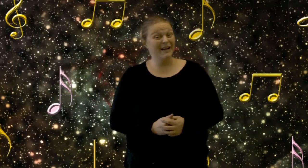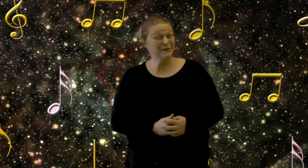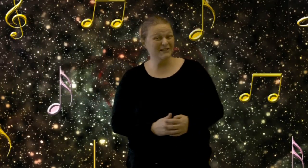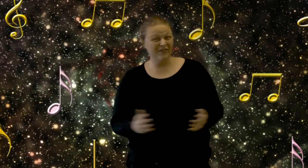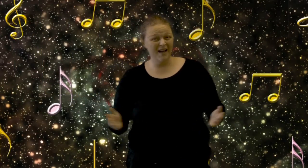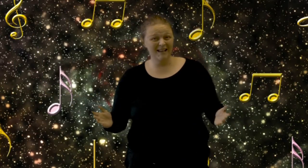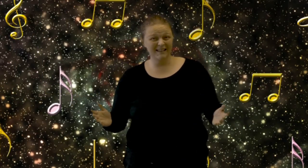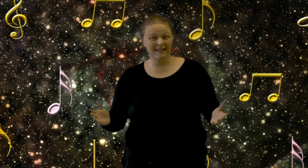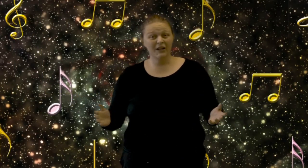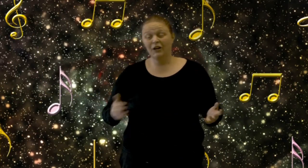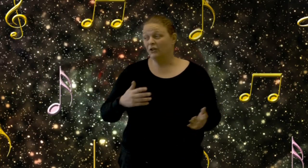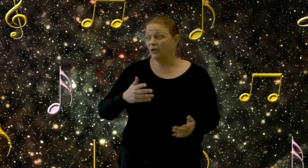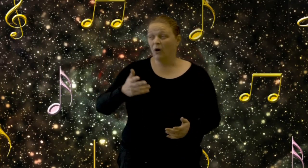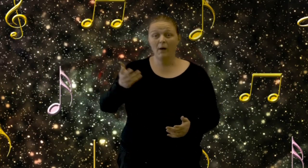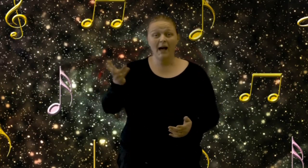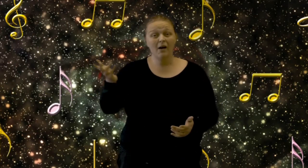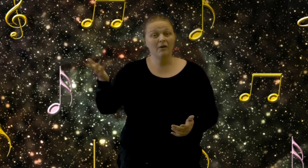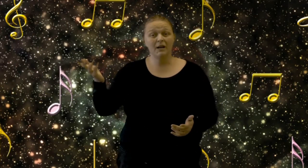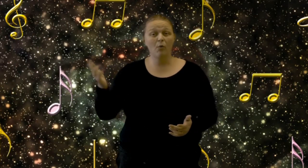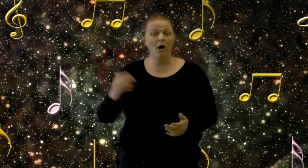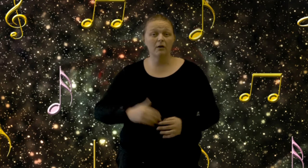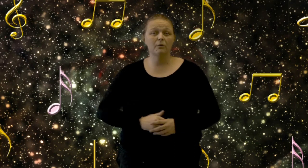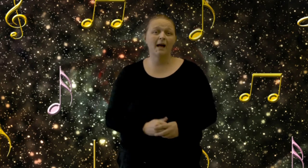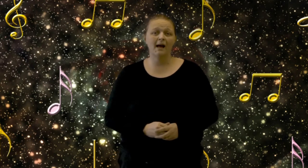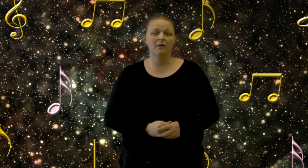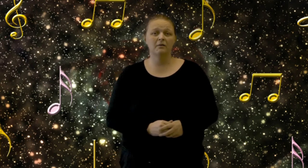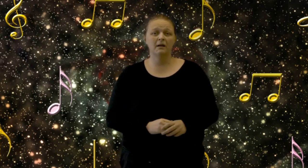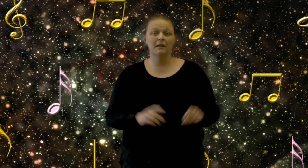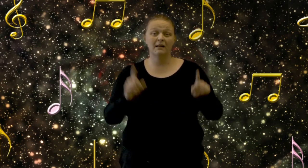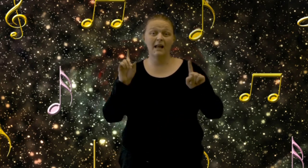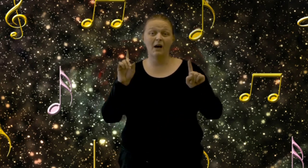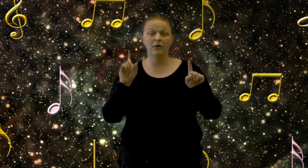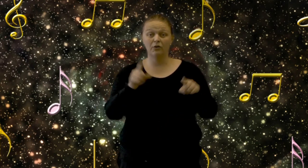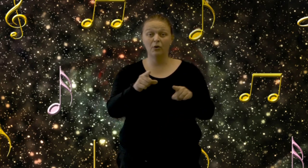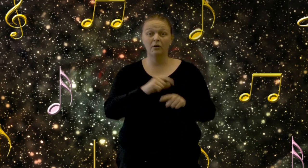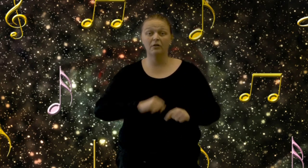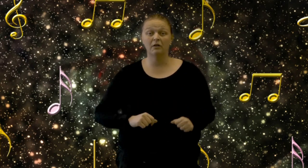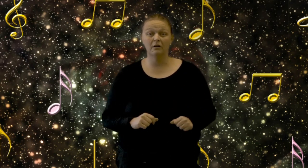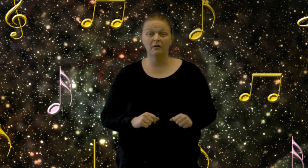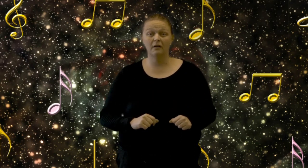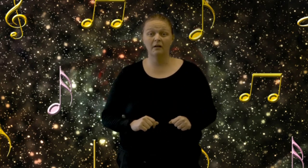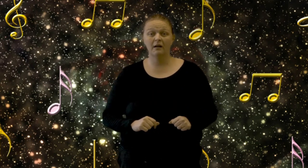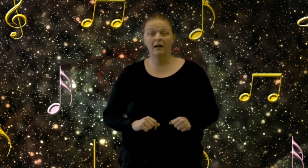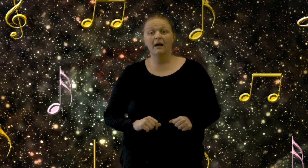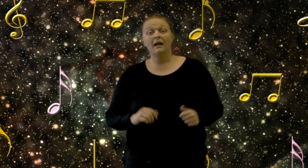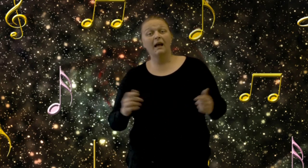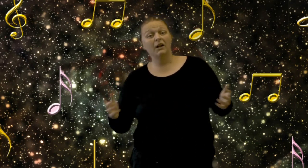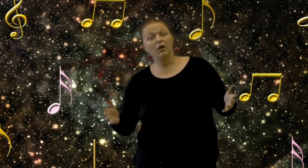was fun to go out and walk around. Now it's your turn. Can